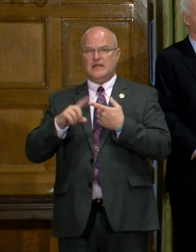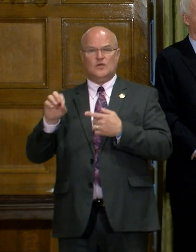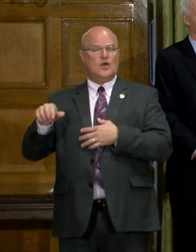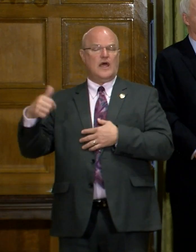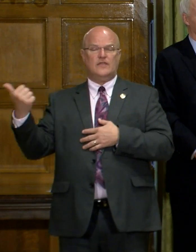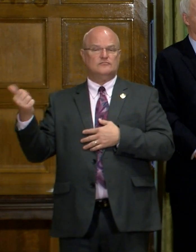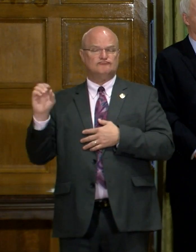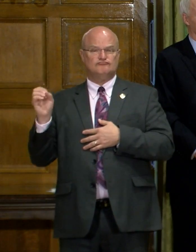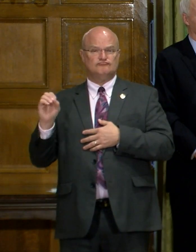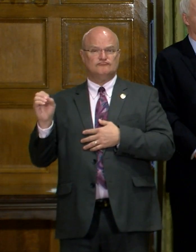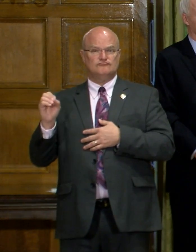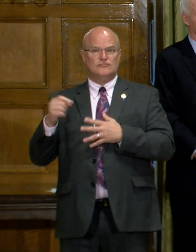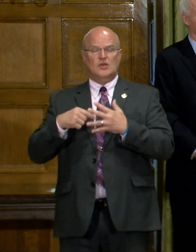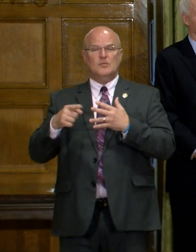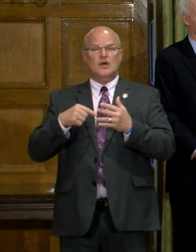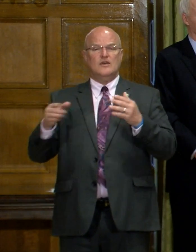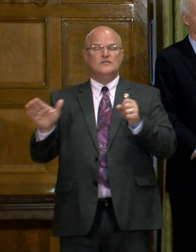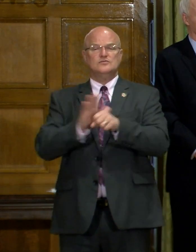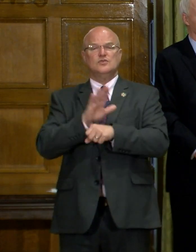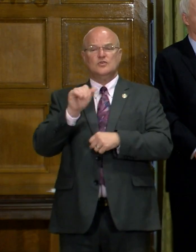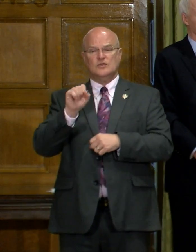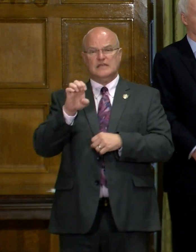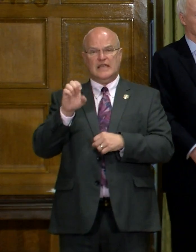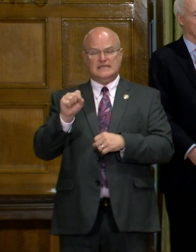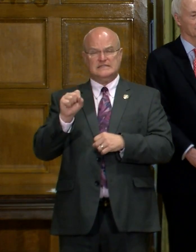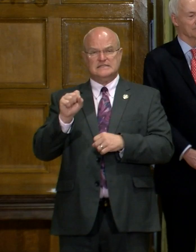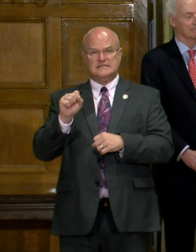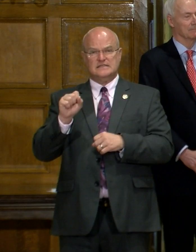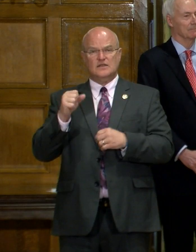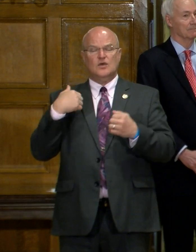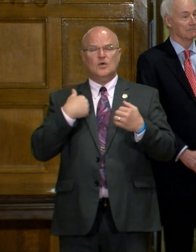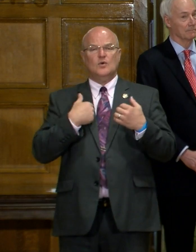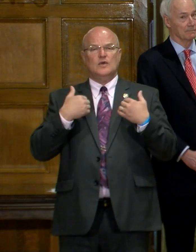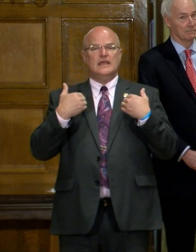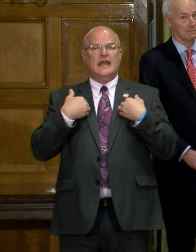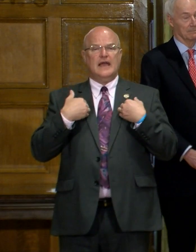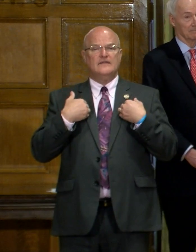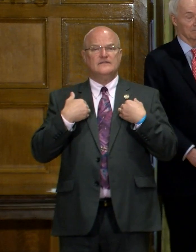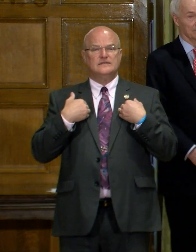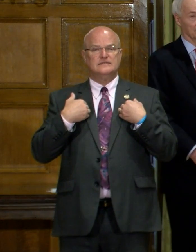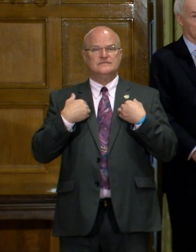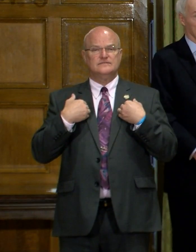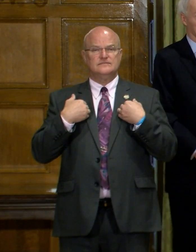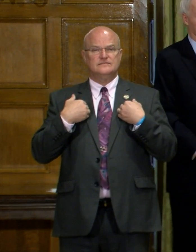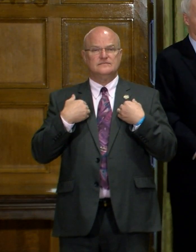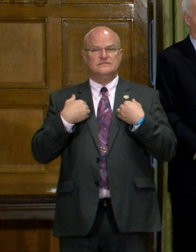Hispanic or other. Among our total cases, though, we have